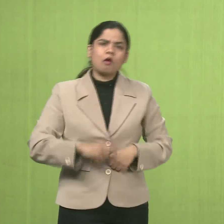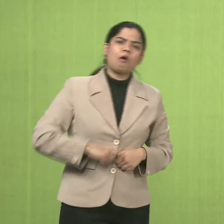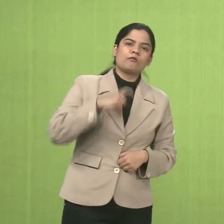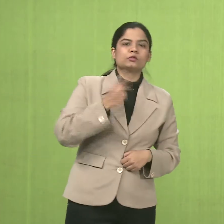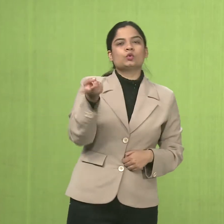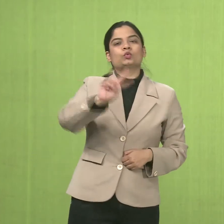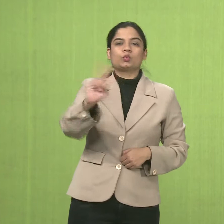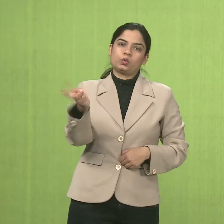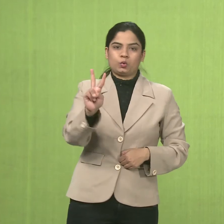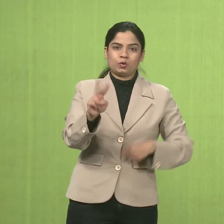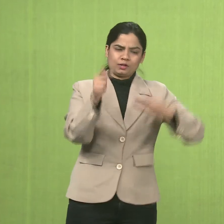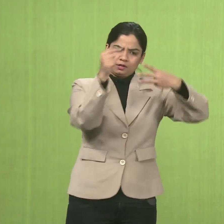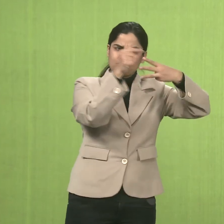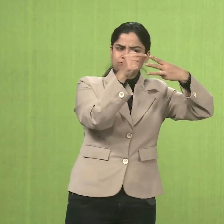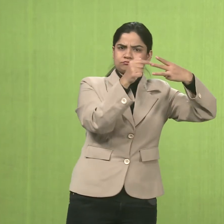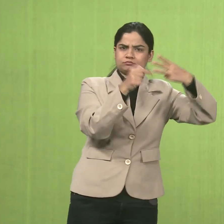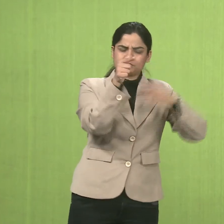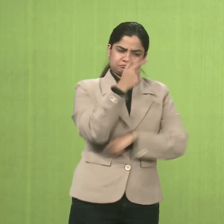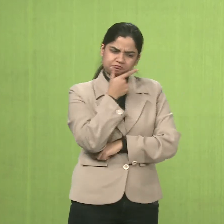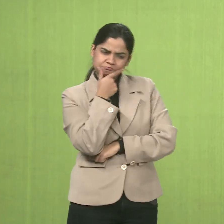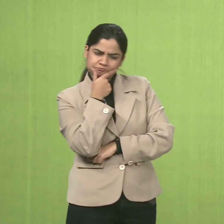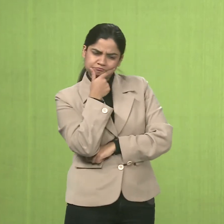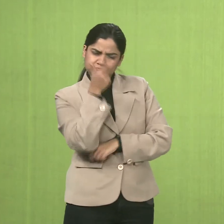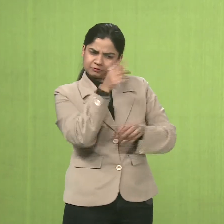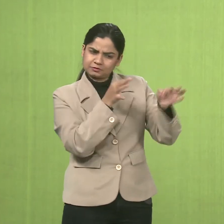and confident. You have to pick from the right option.